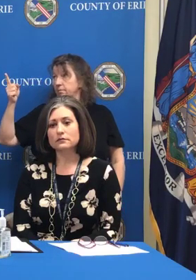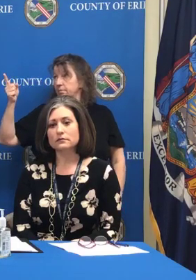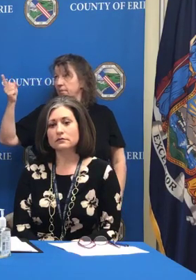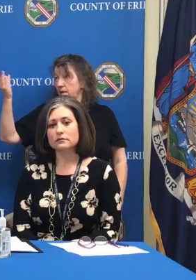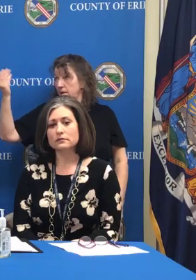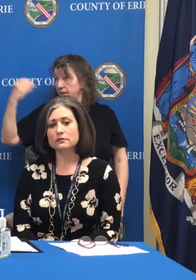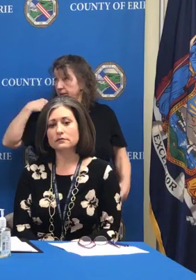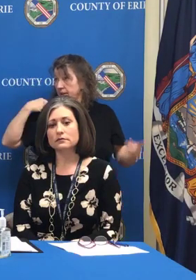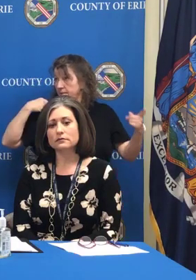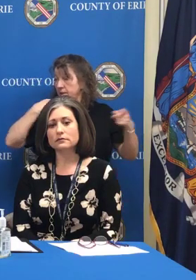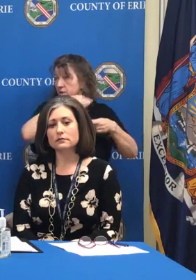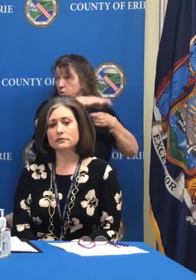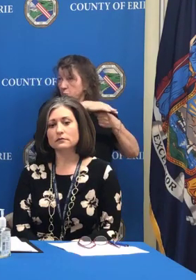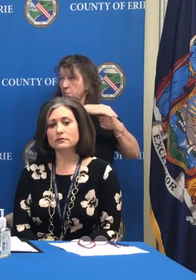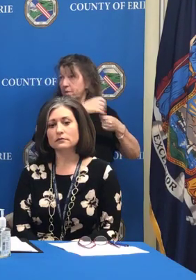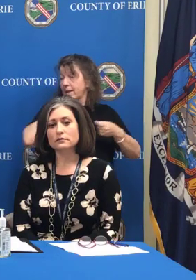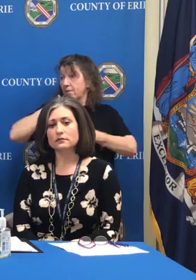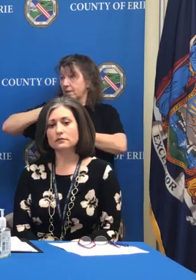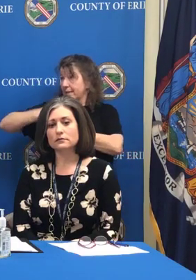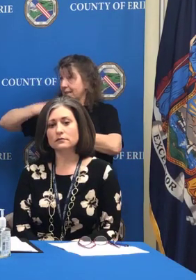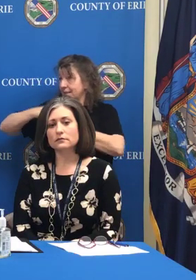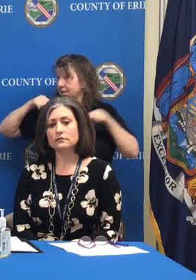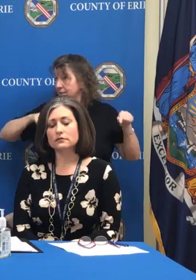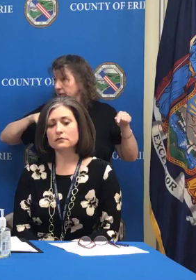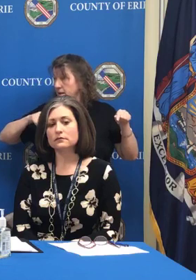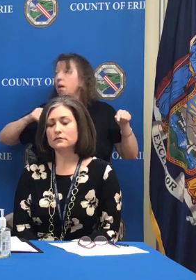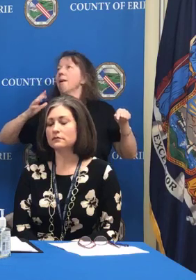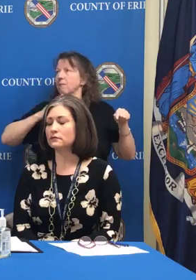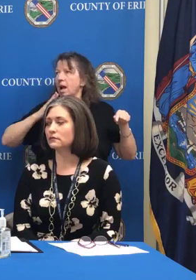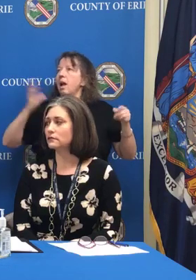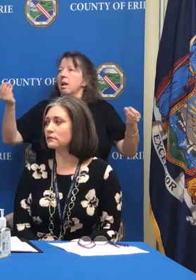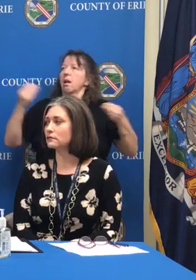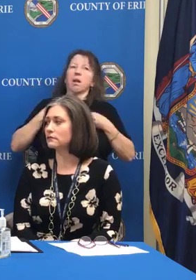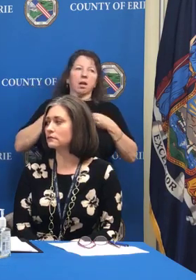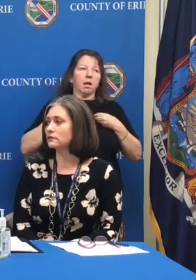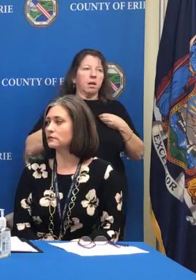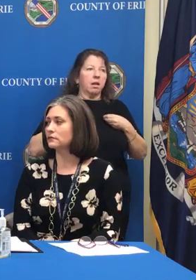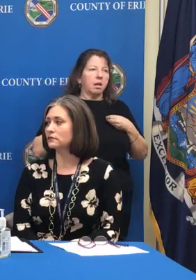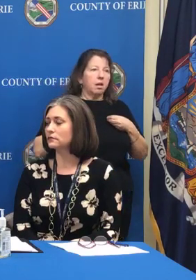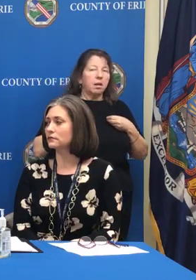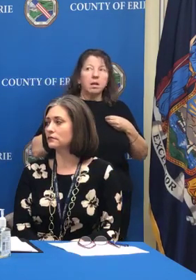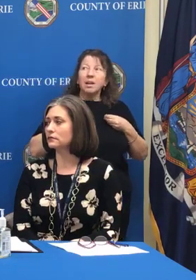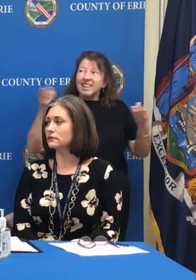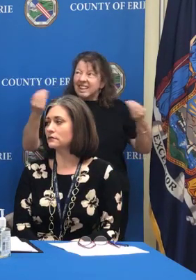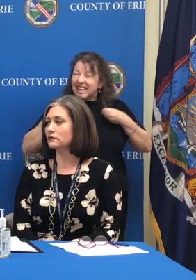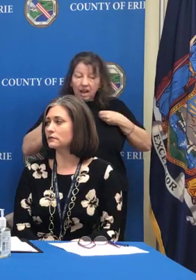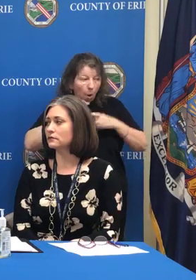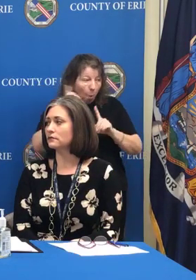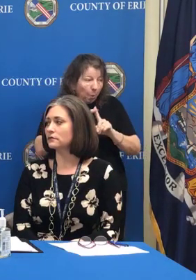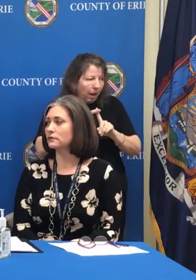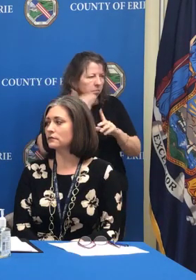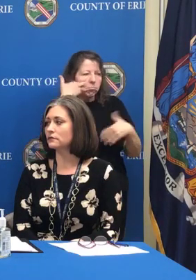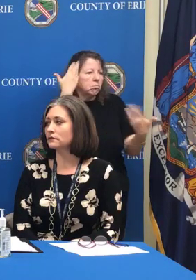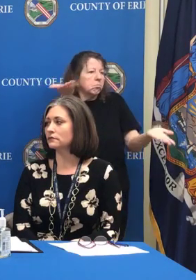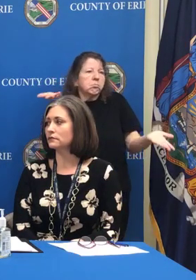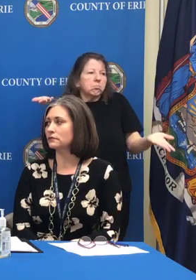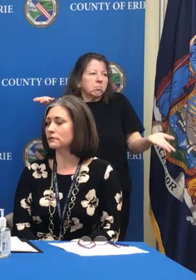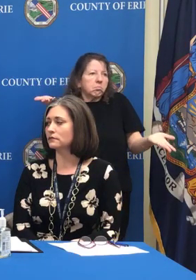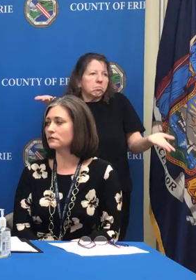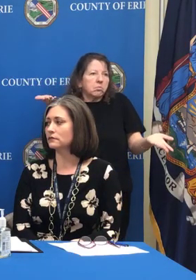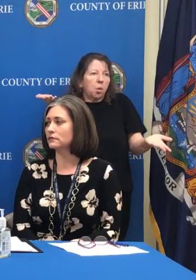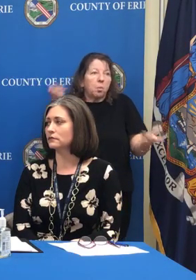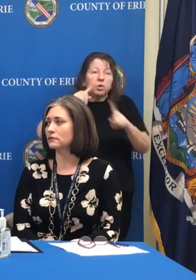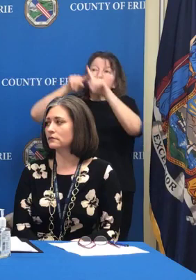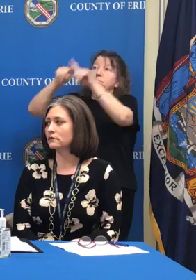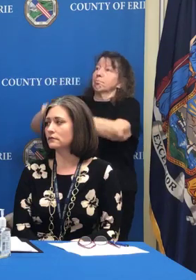additional swabs. Do I expect more in the future? Yes, I certainly do. I just don't know when. We're relying, truthfully, on the federal